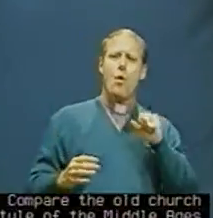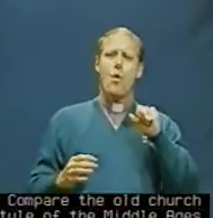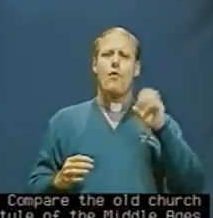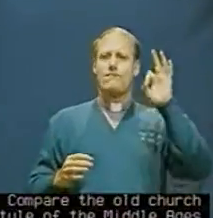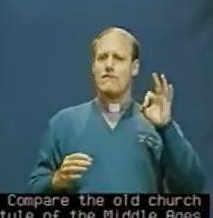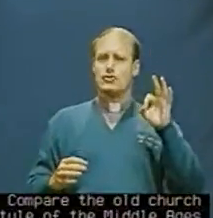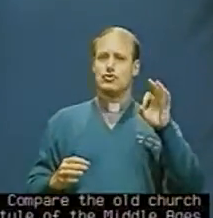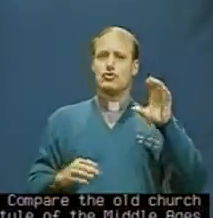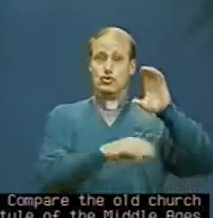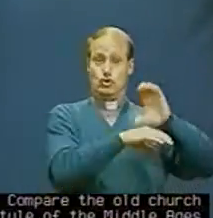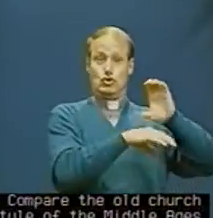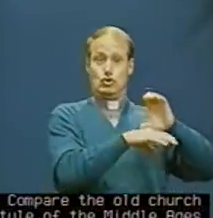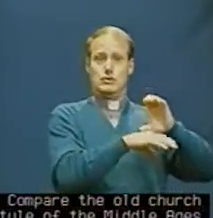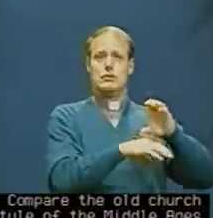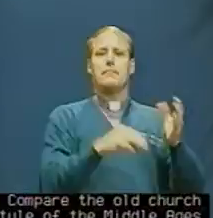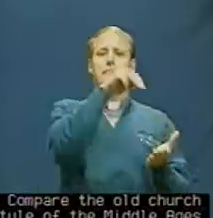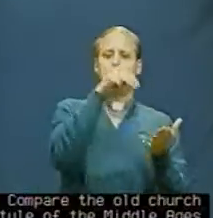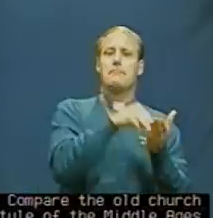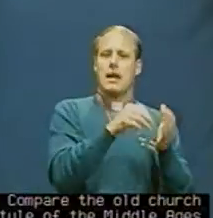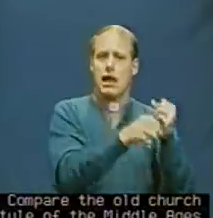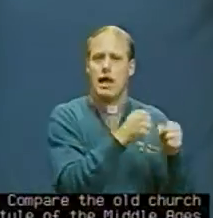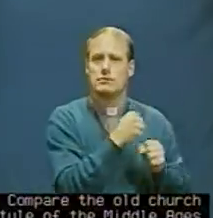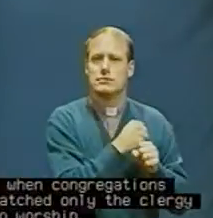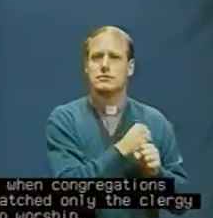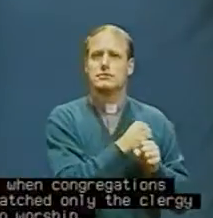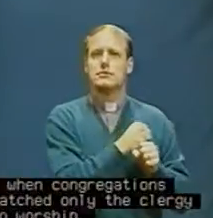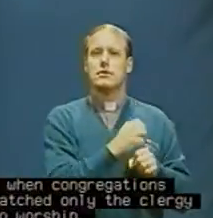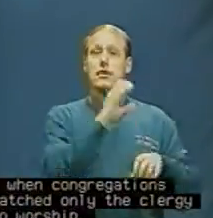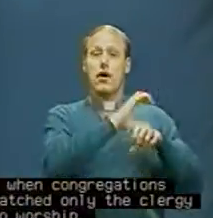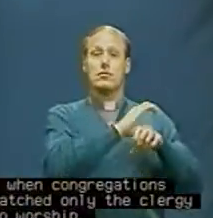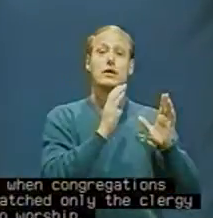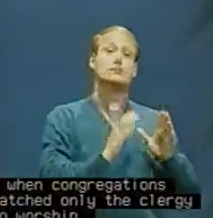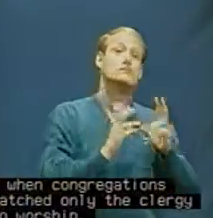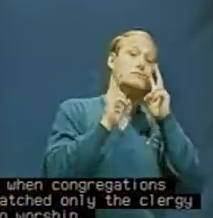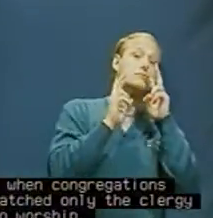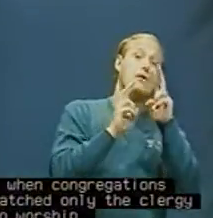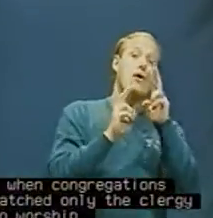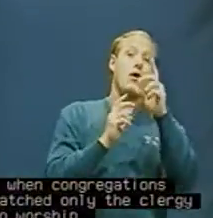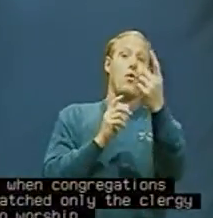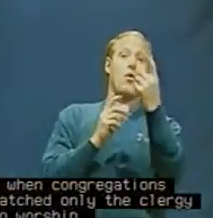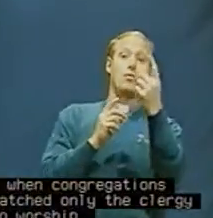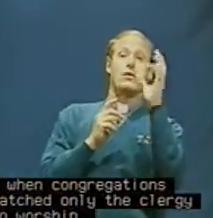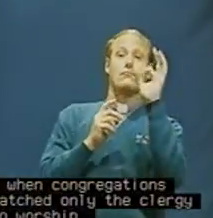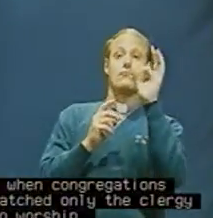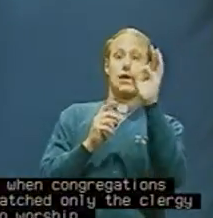Compare the old church style of the Middle Ages, when congregations watched only the clergy do